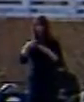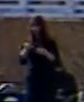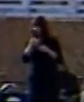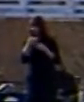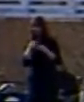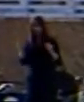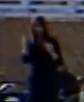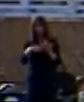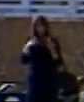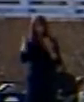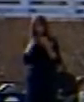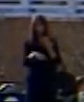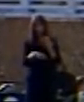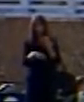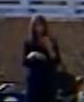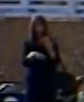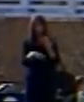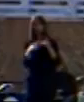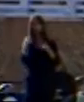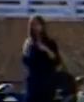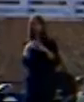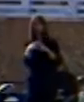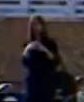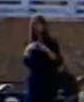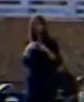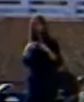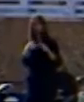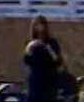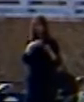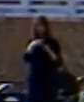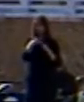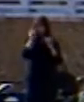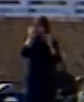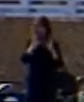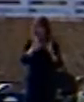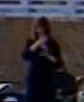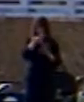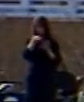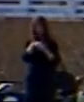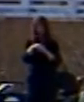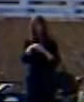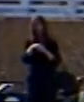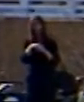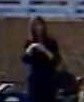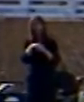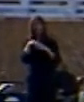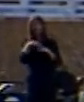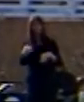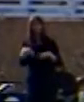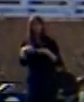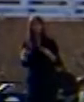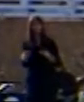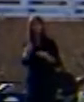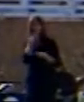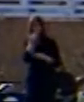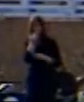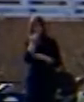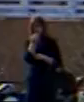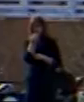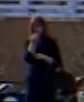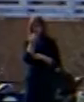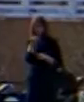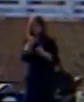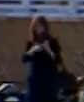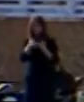free of charge. We also have professional instructors involved. We provide nutrition at